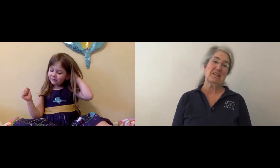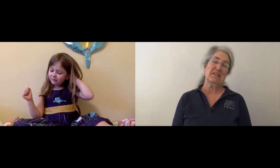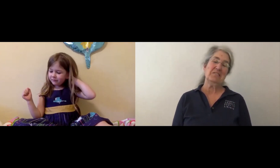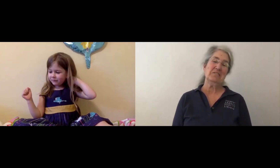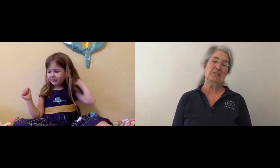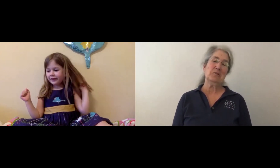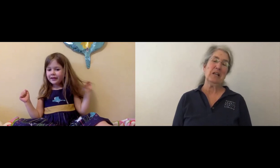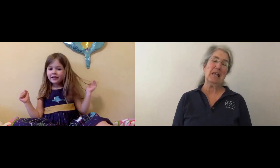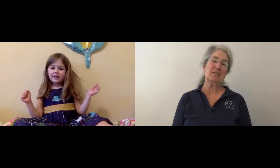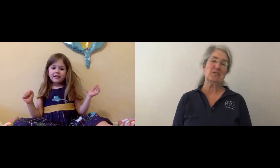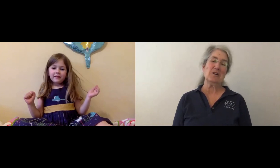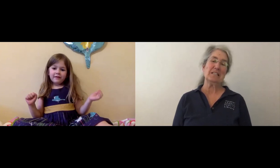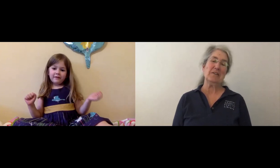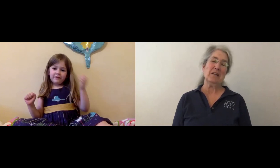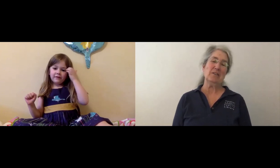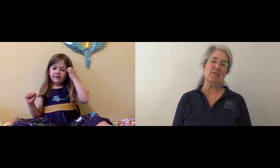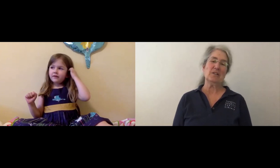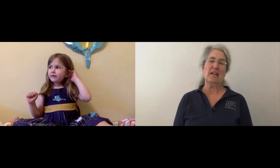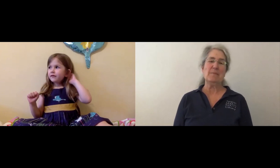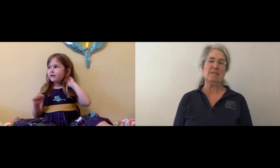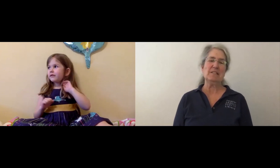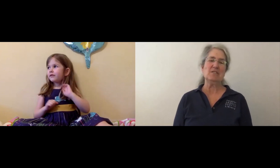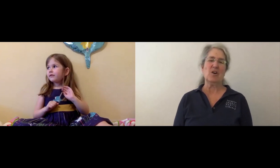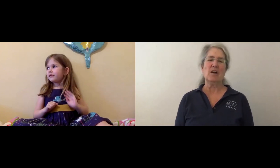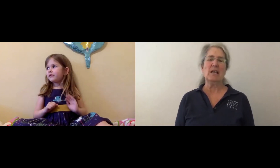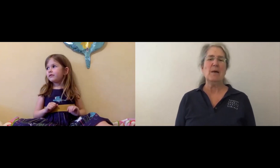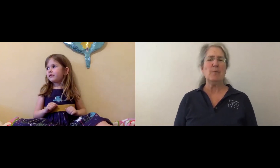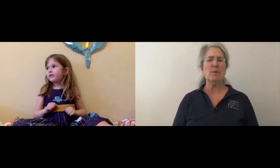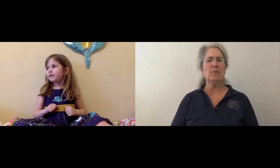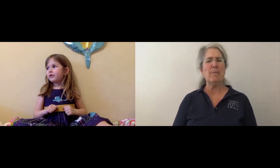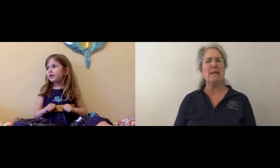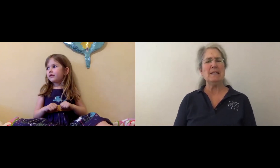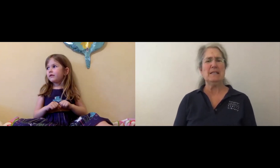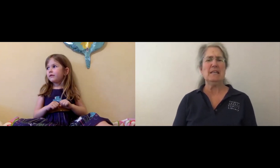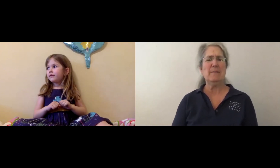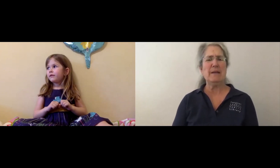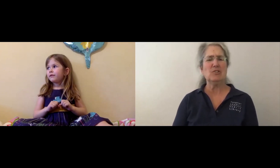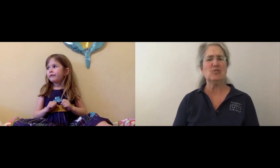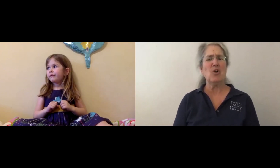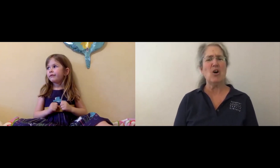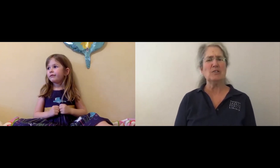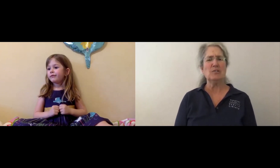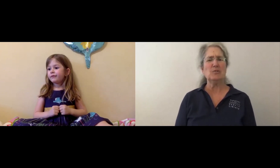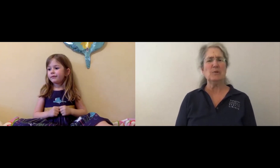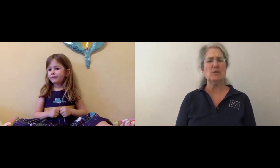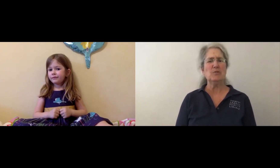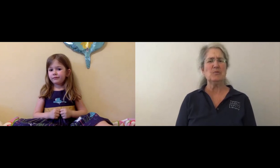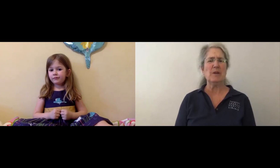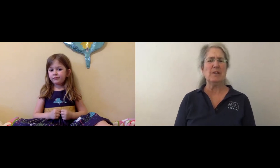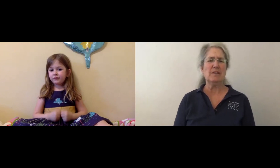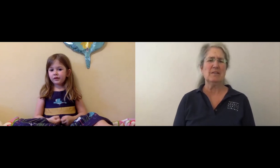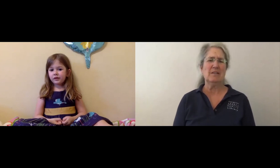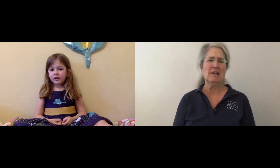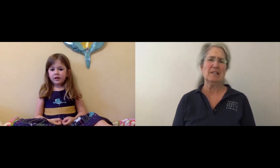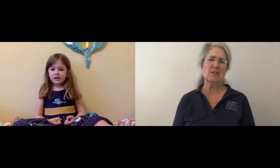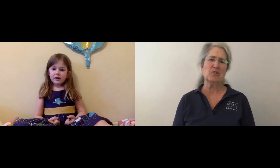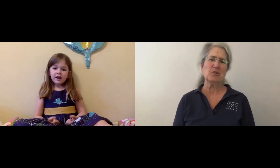You did learn a lot of songs. Caroline knows our ABC song, but we were mainly thinking about songs that you would use with little